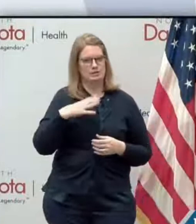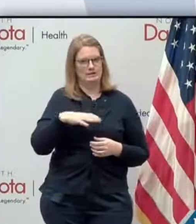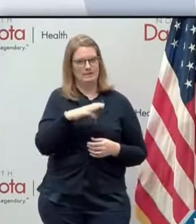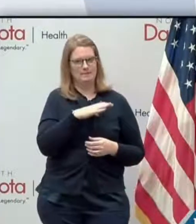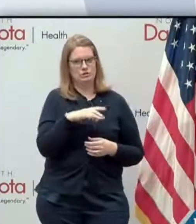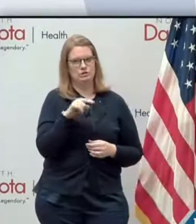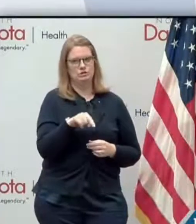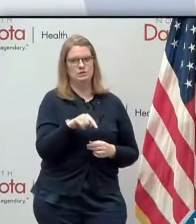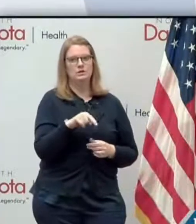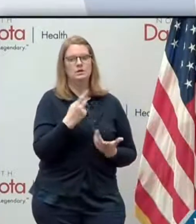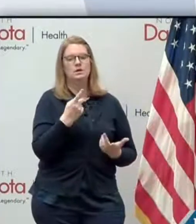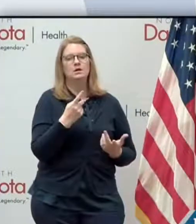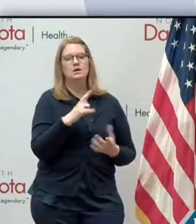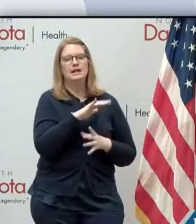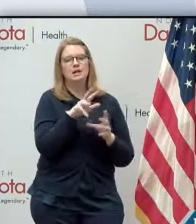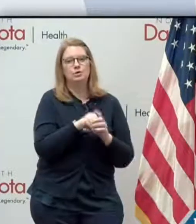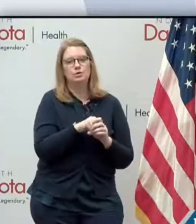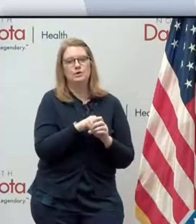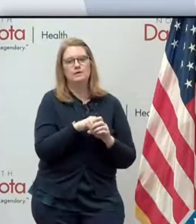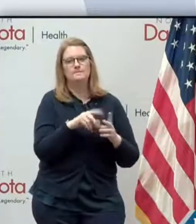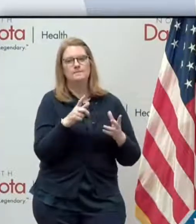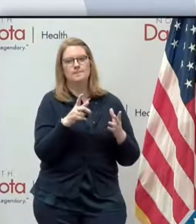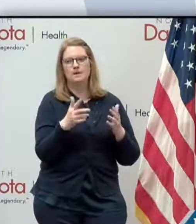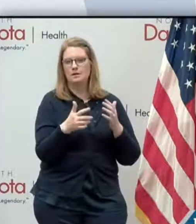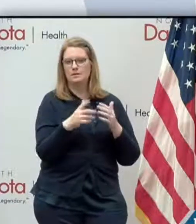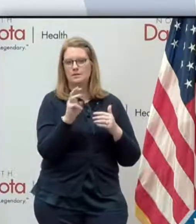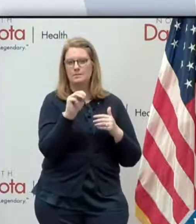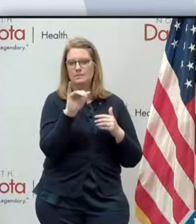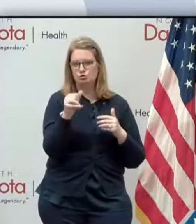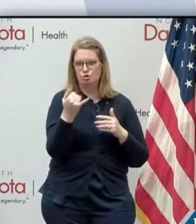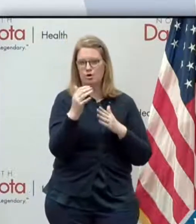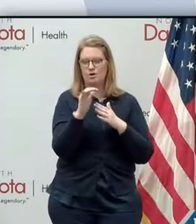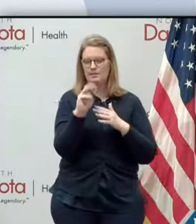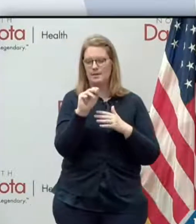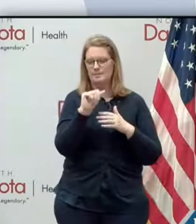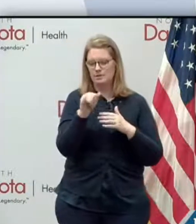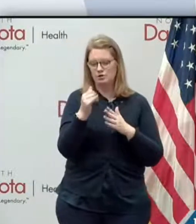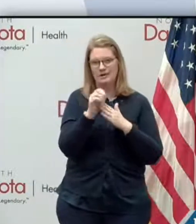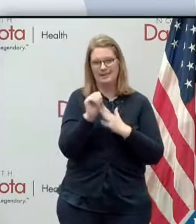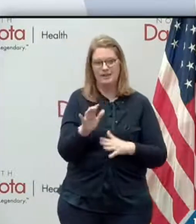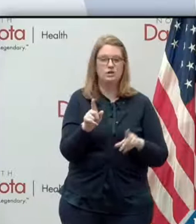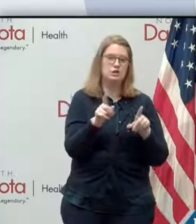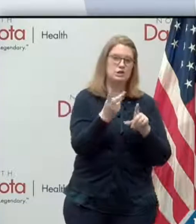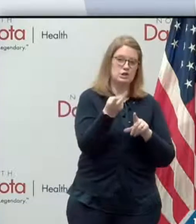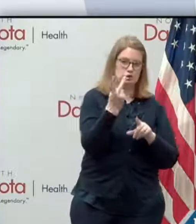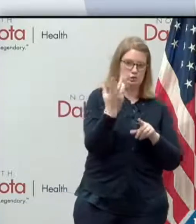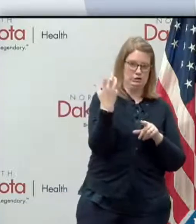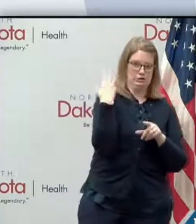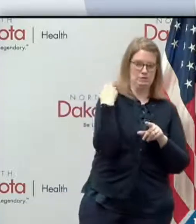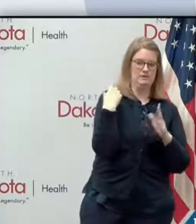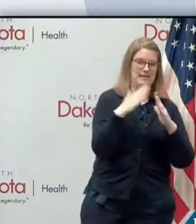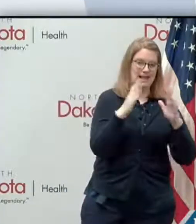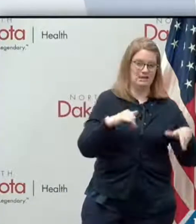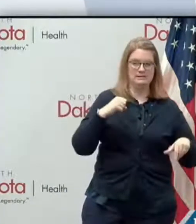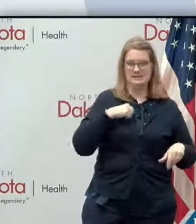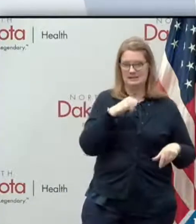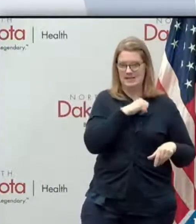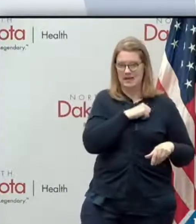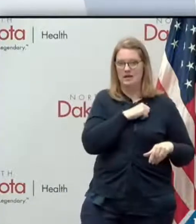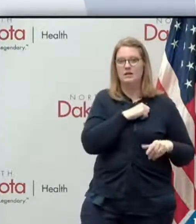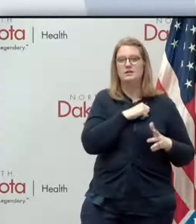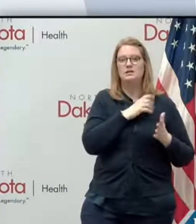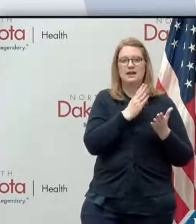Commission consists of the majority leaders and the two chairmen of the House and Senate